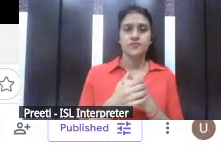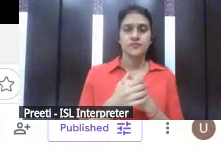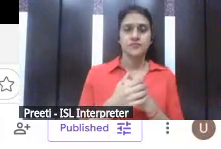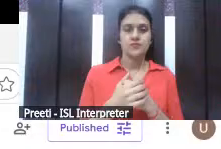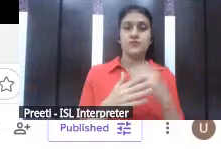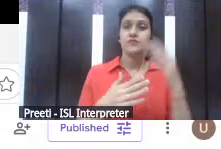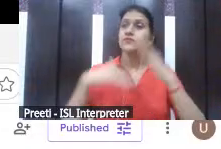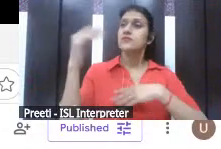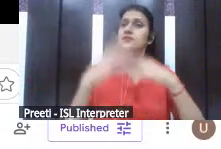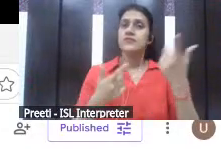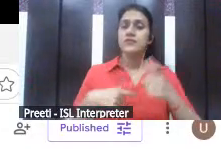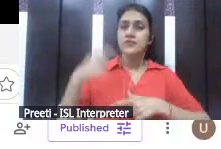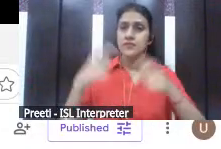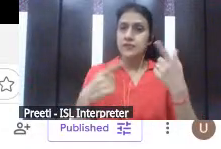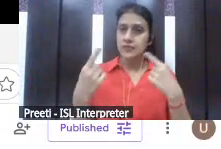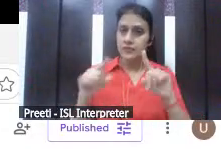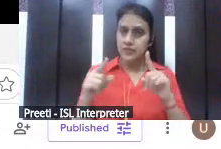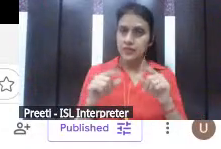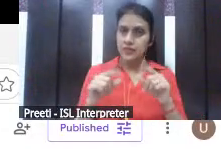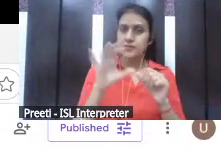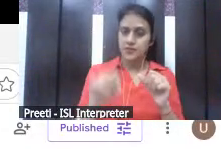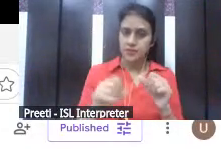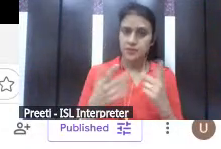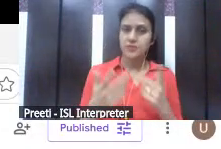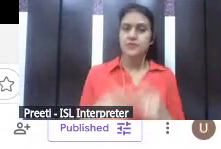company itself.